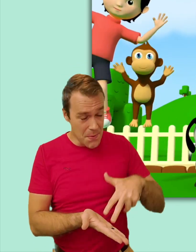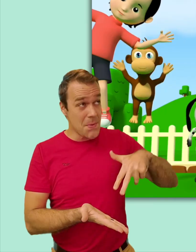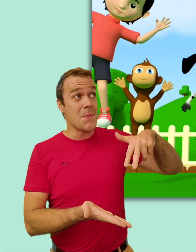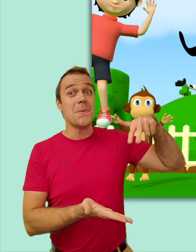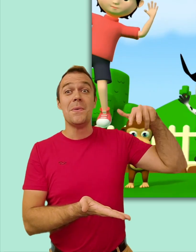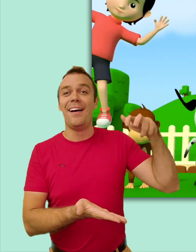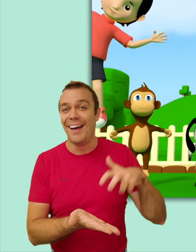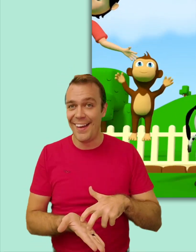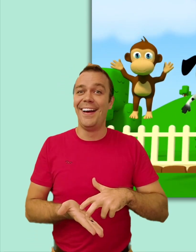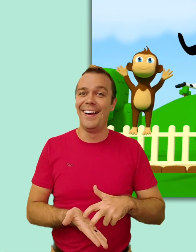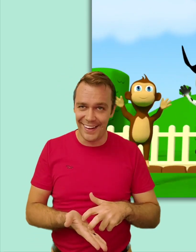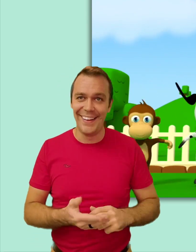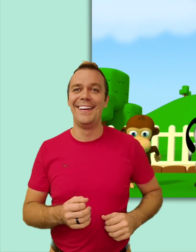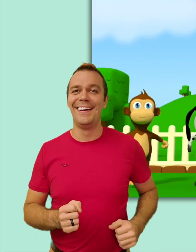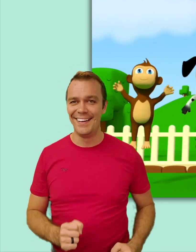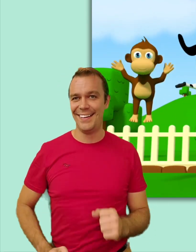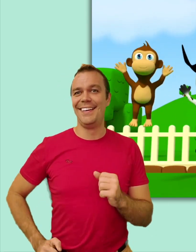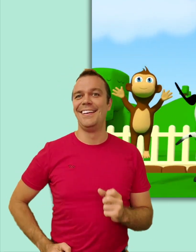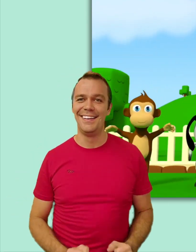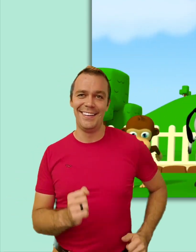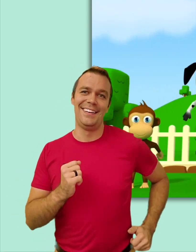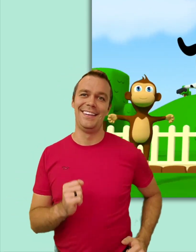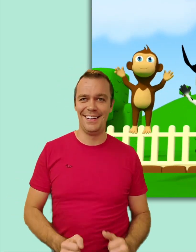hi-ho, hi-ho.